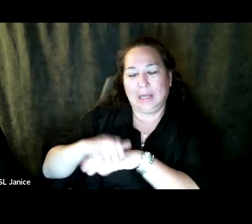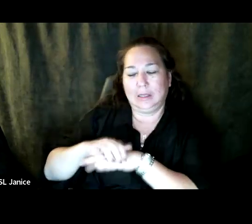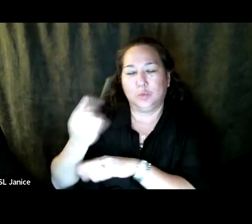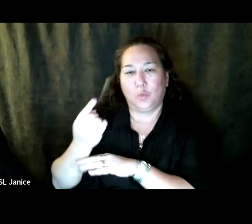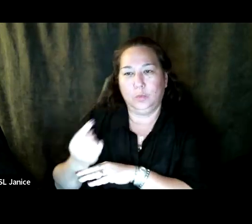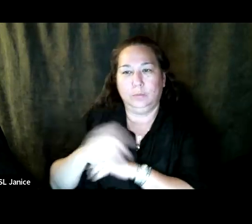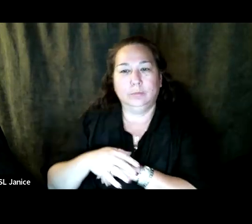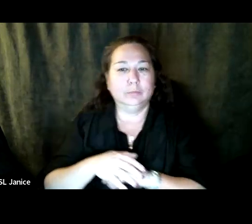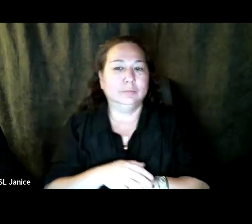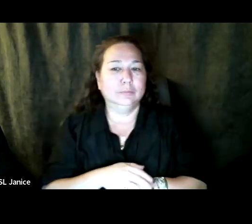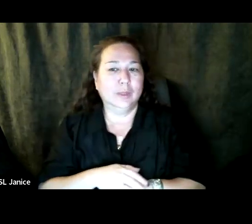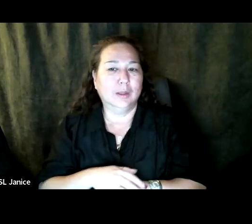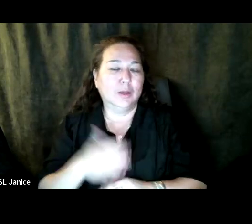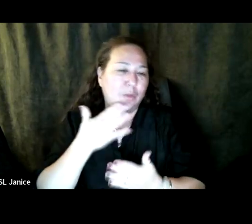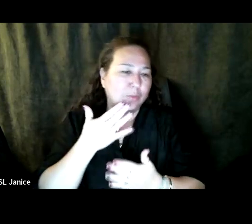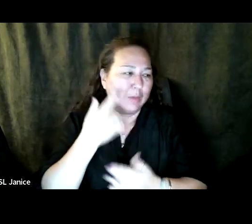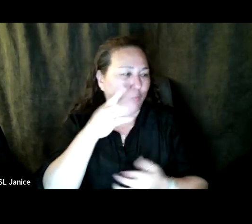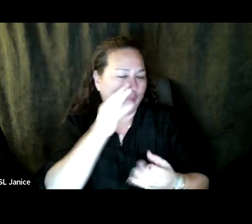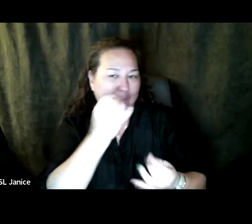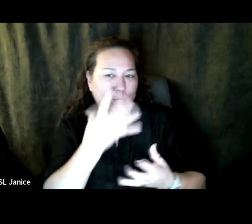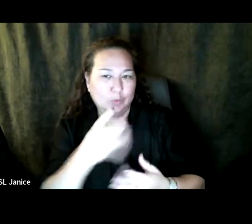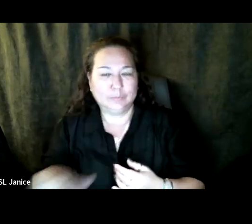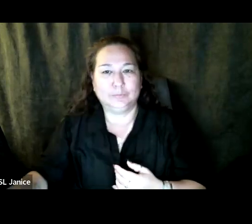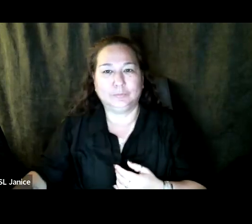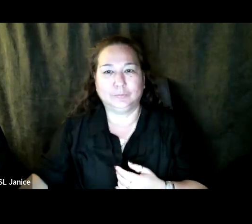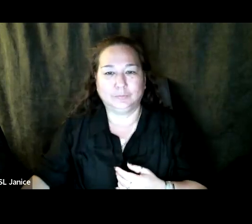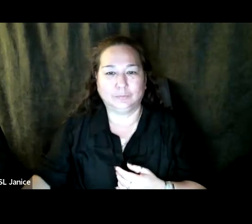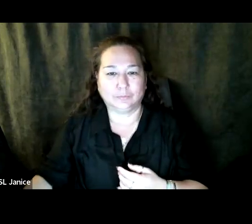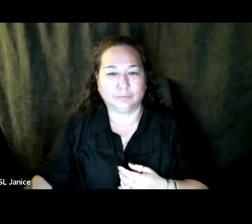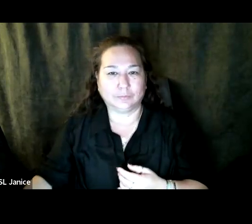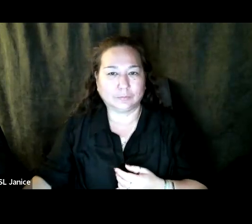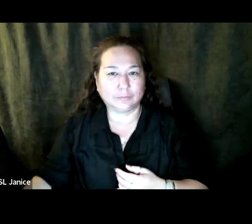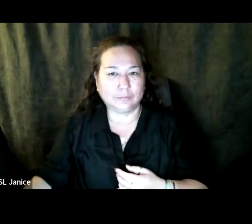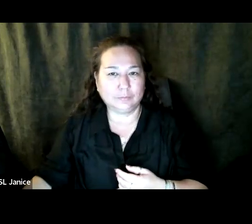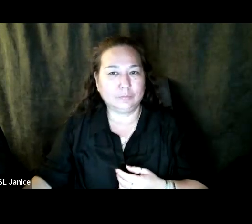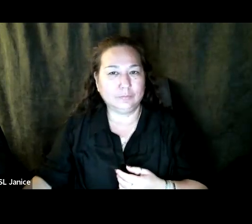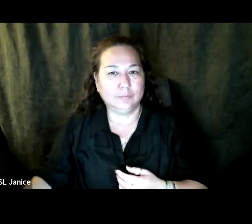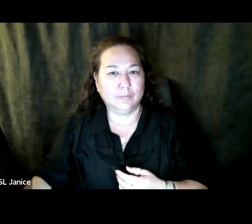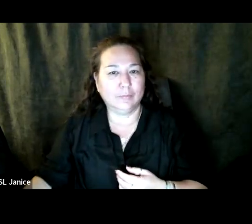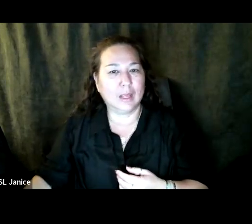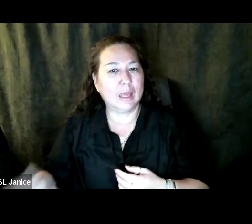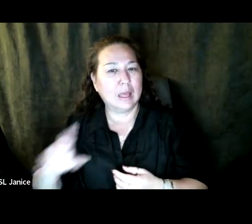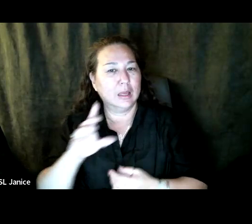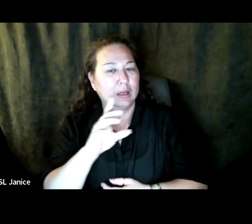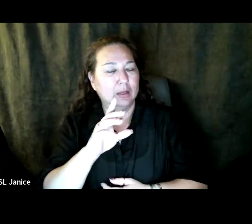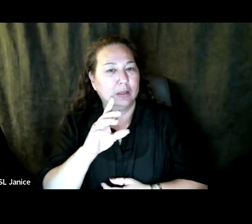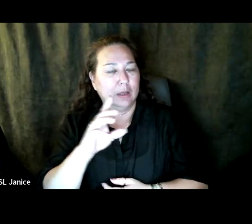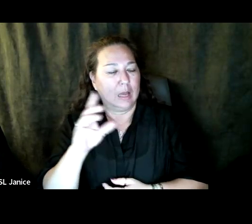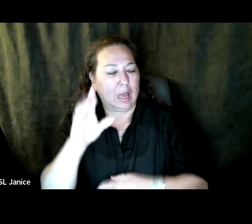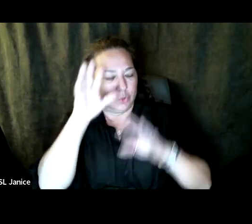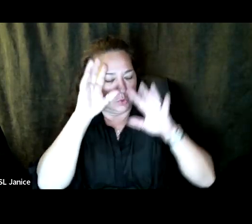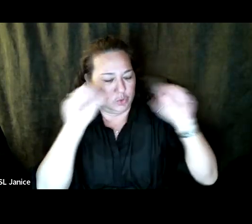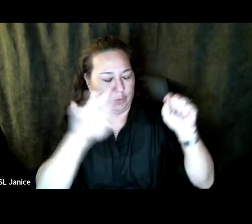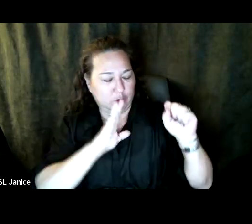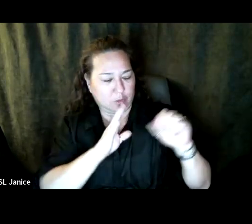me know how I can be supported. Thank you. Dan, can you just explain, I mentioned in the report, we're seeing